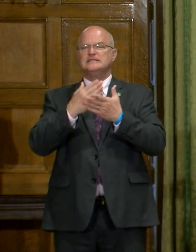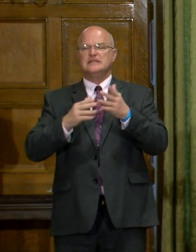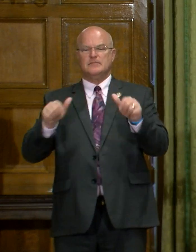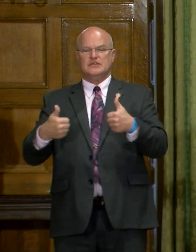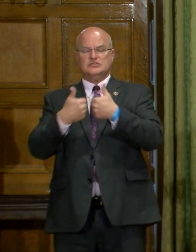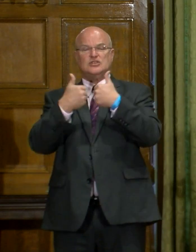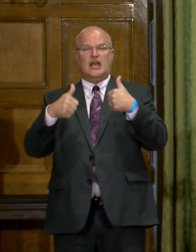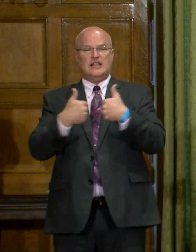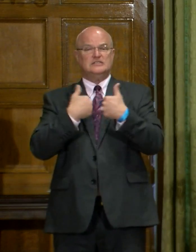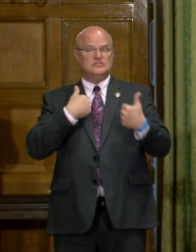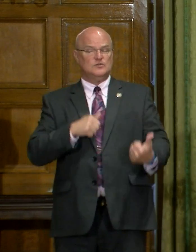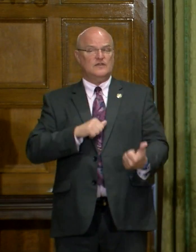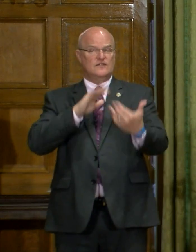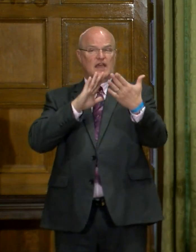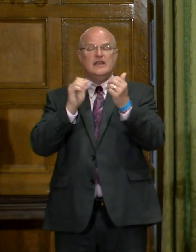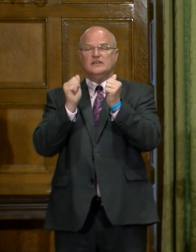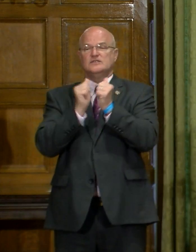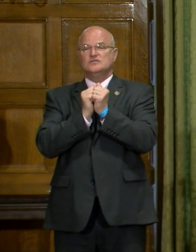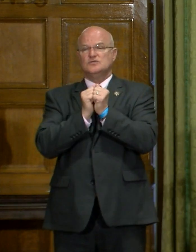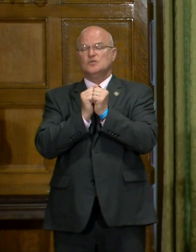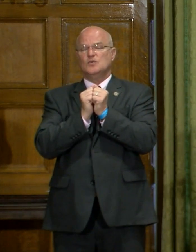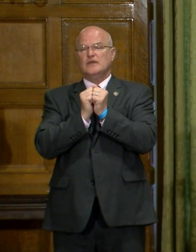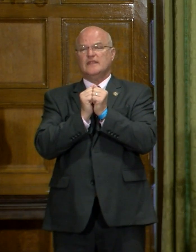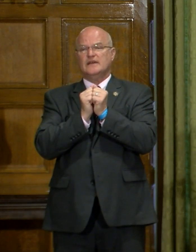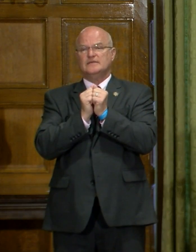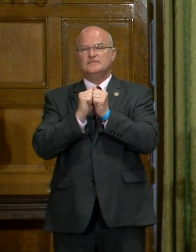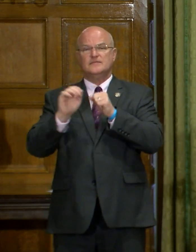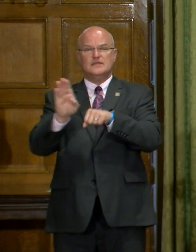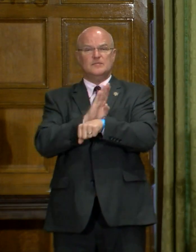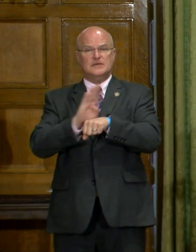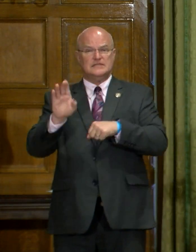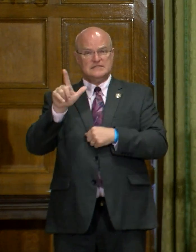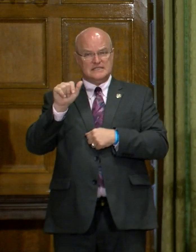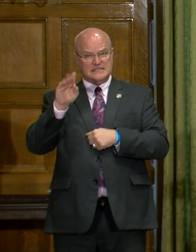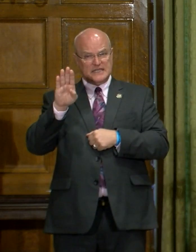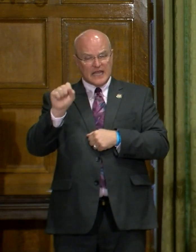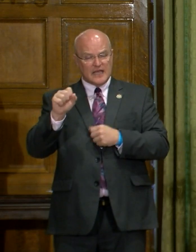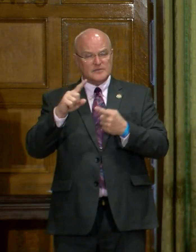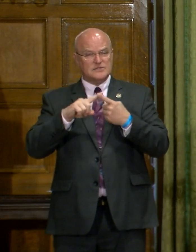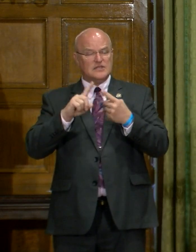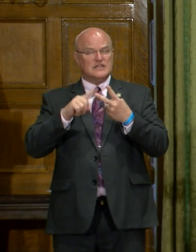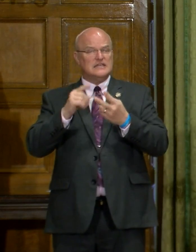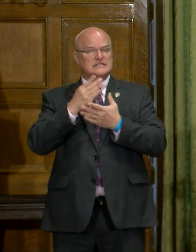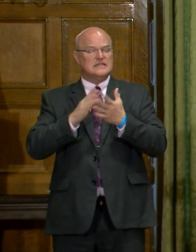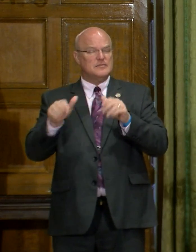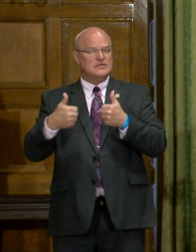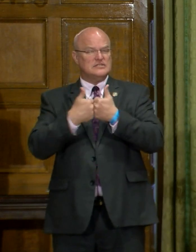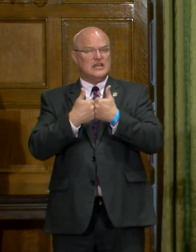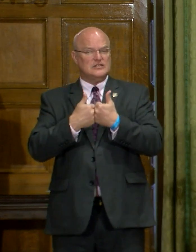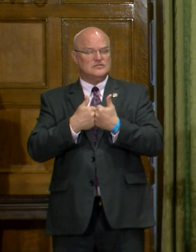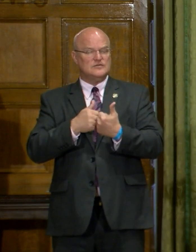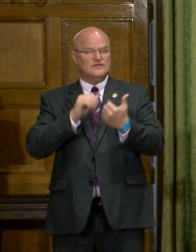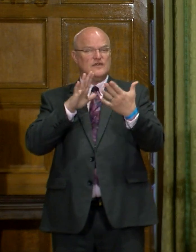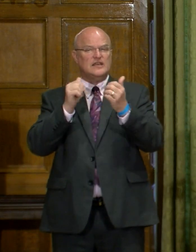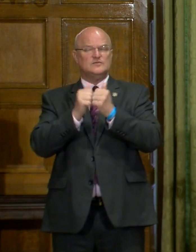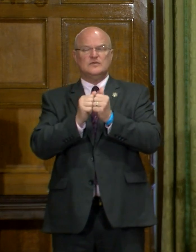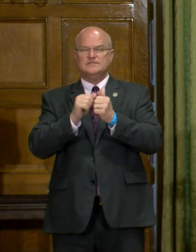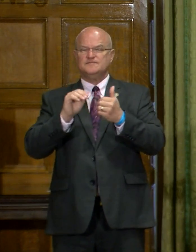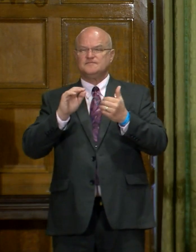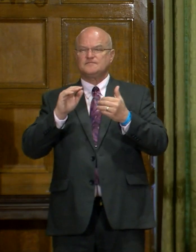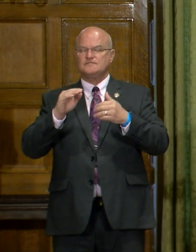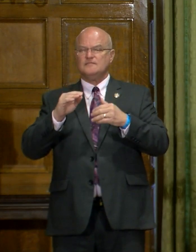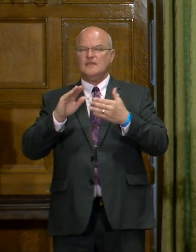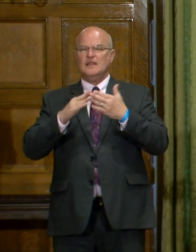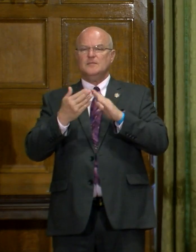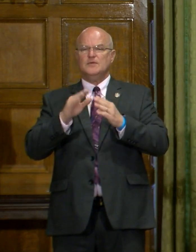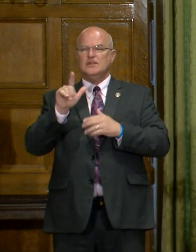the challenges that we faced with the commercial labs, with some of the challenge we faced in our public health